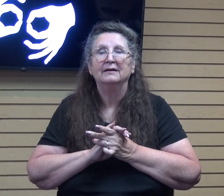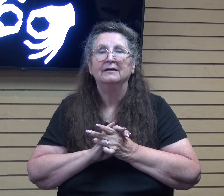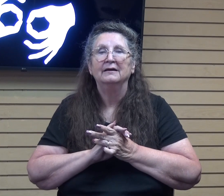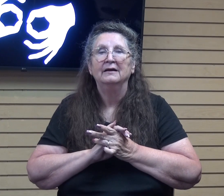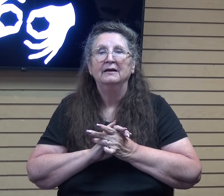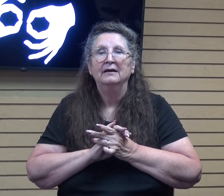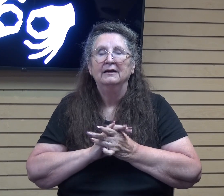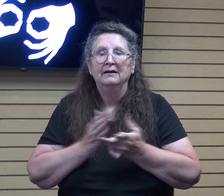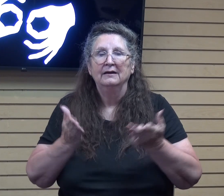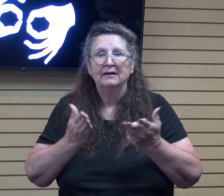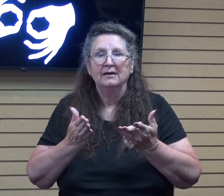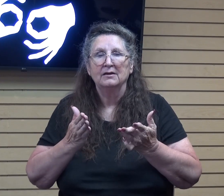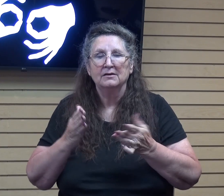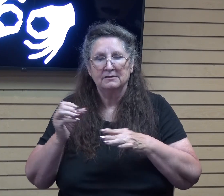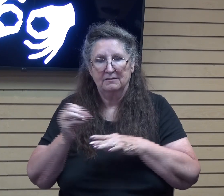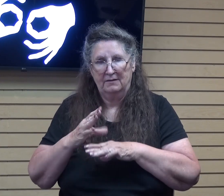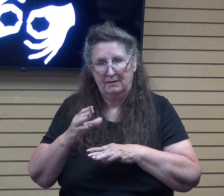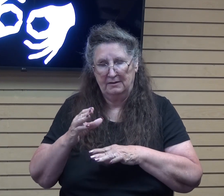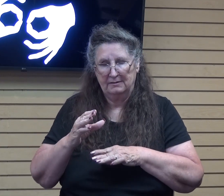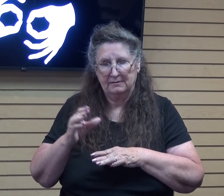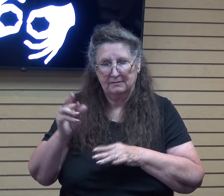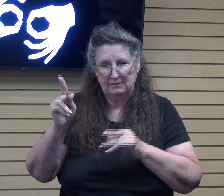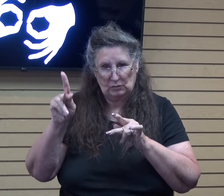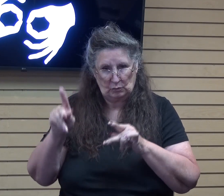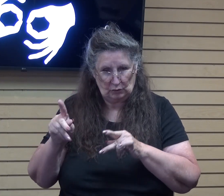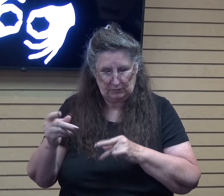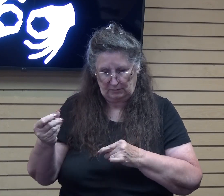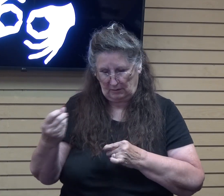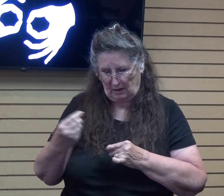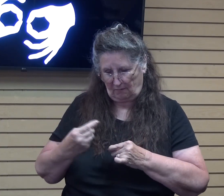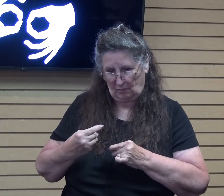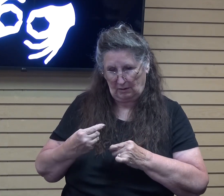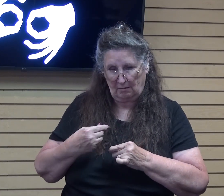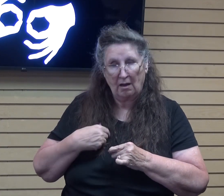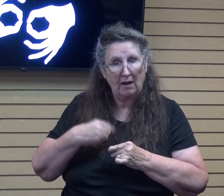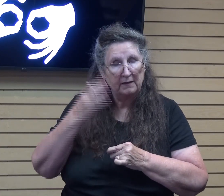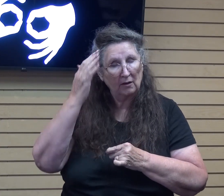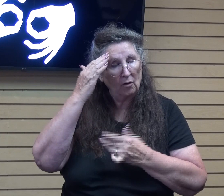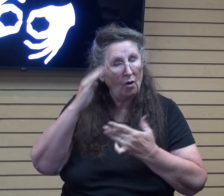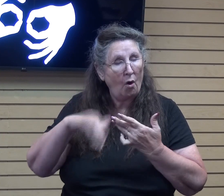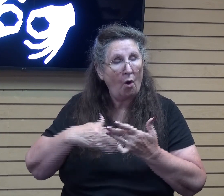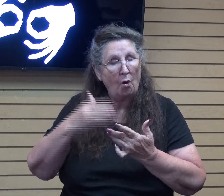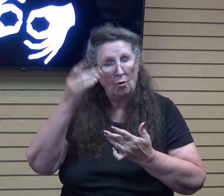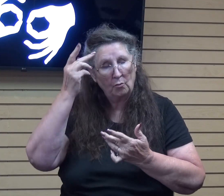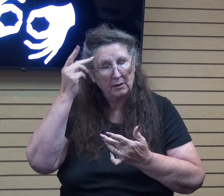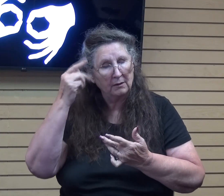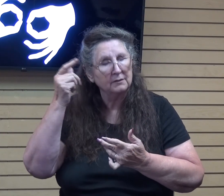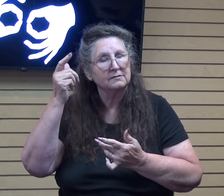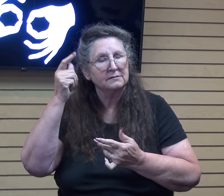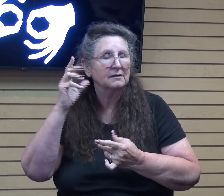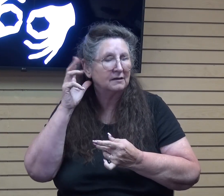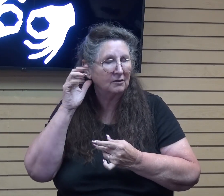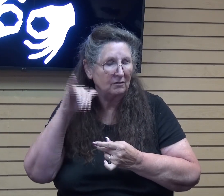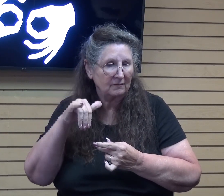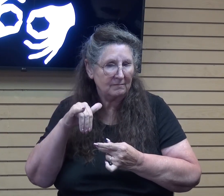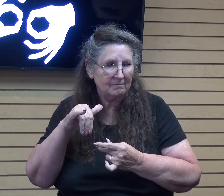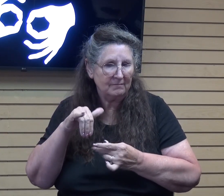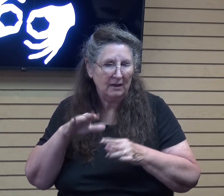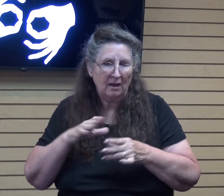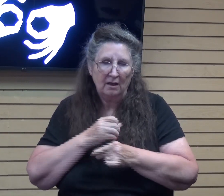Here's the advice he gave me, and I believe it is applicable to all parents today. I've come to embrace it, and